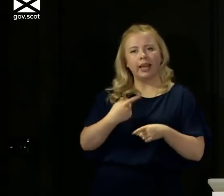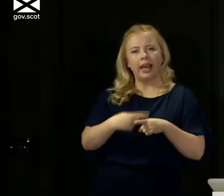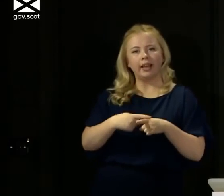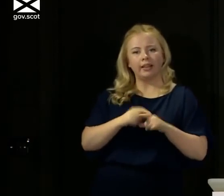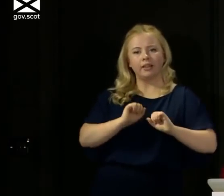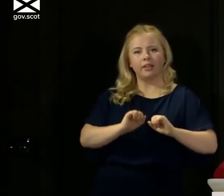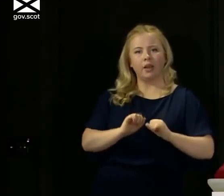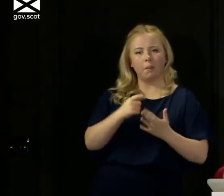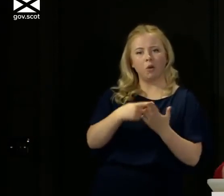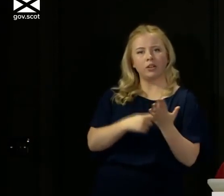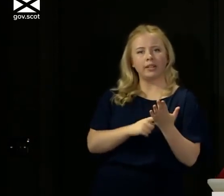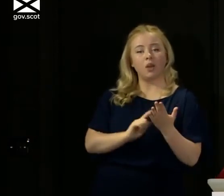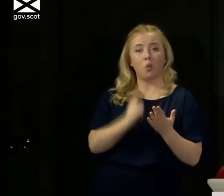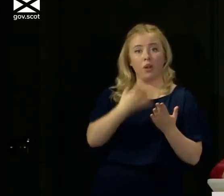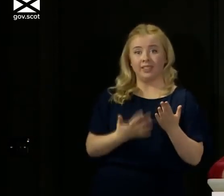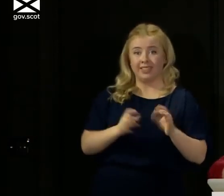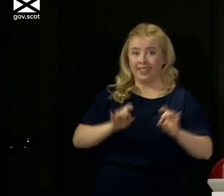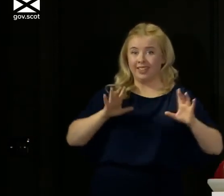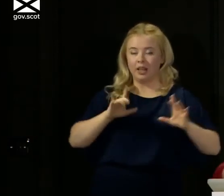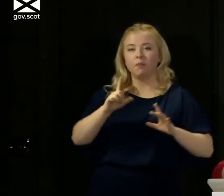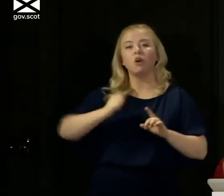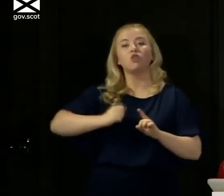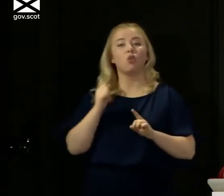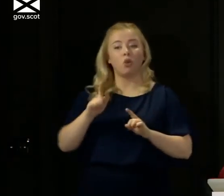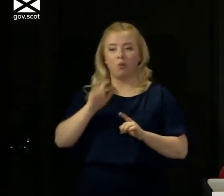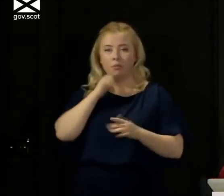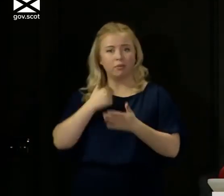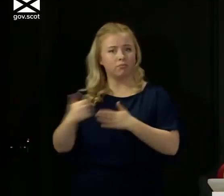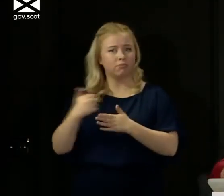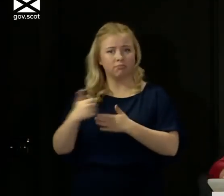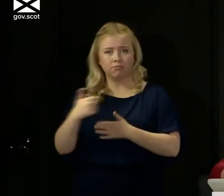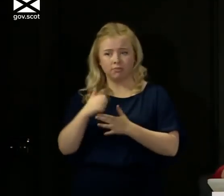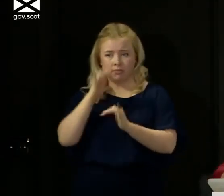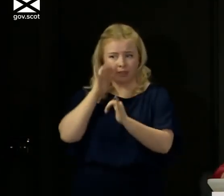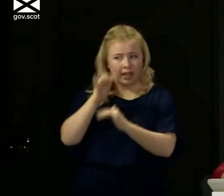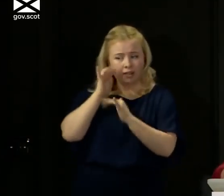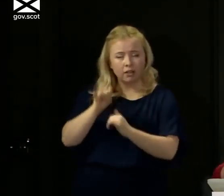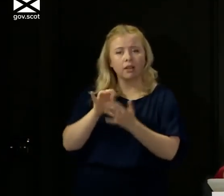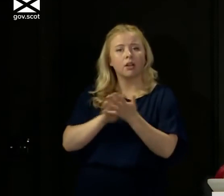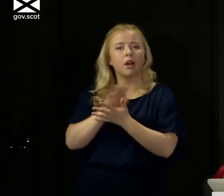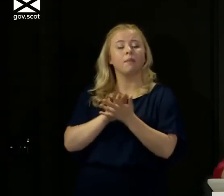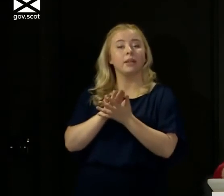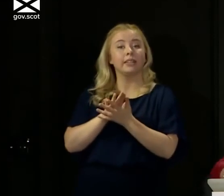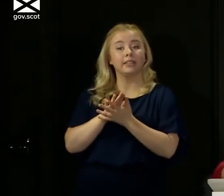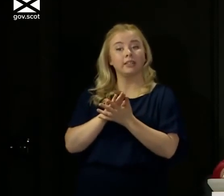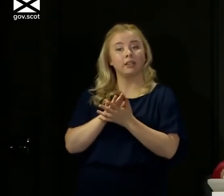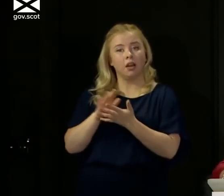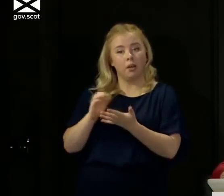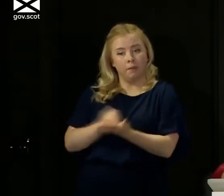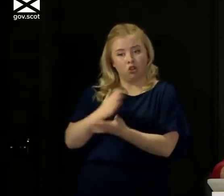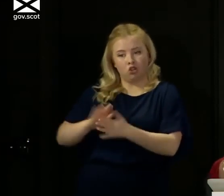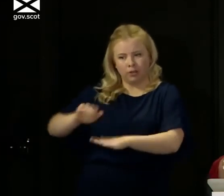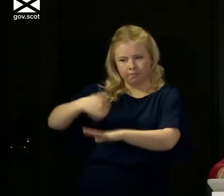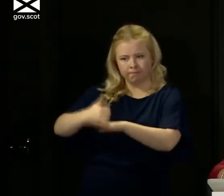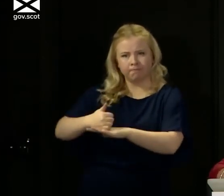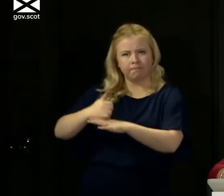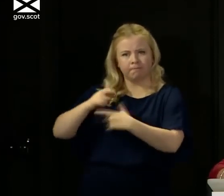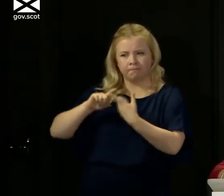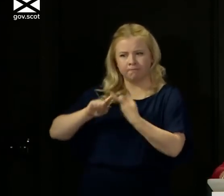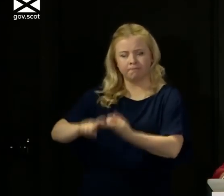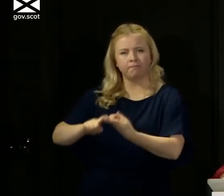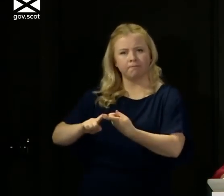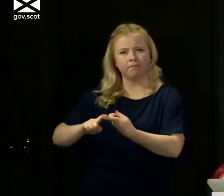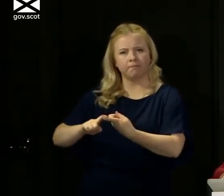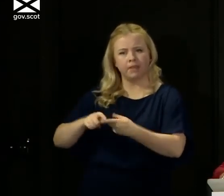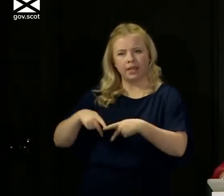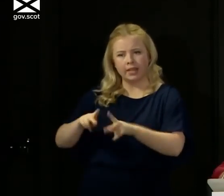one-off policy in England. In Scotland, this will be a regular testing programme, so getting it established firmly and getting those systems in